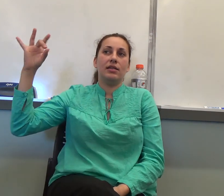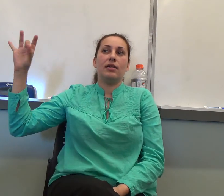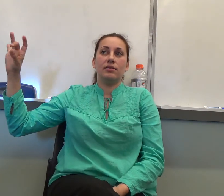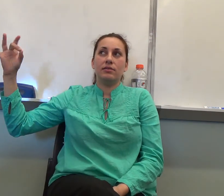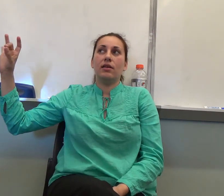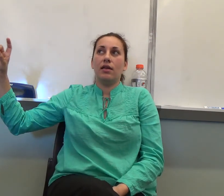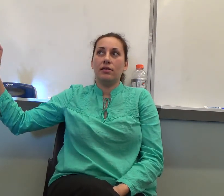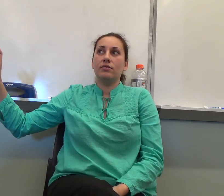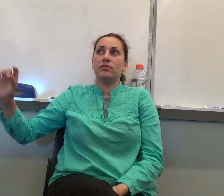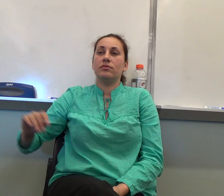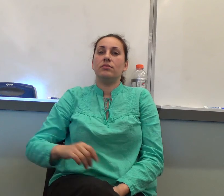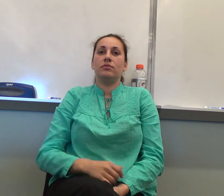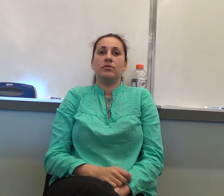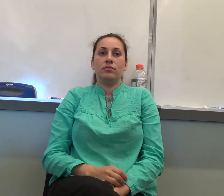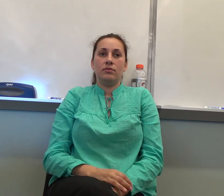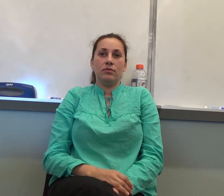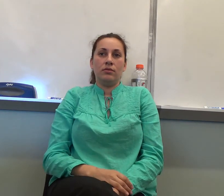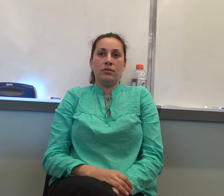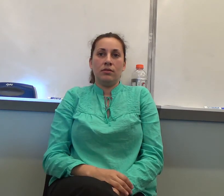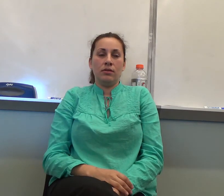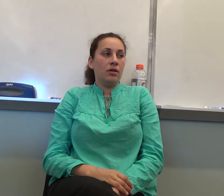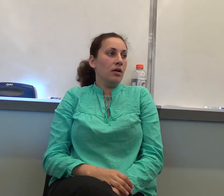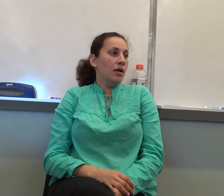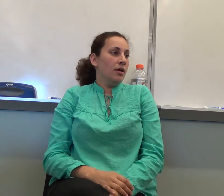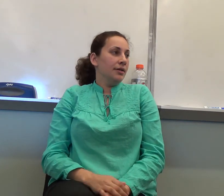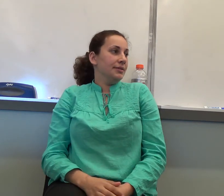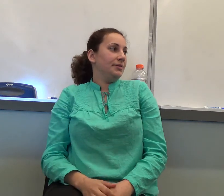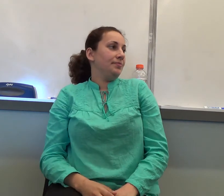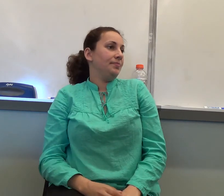Is it just the part that repeats? Just the part that